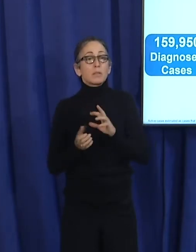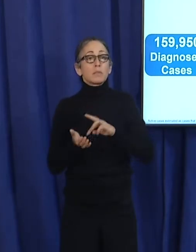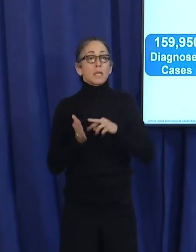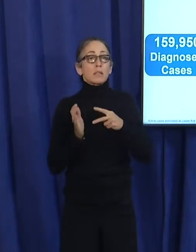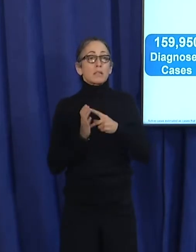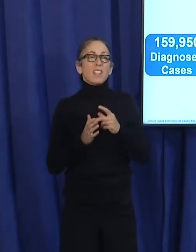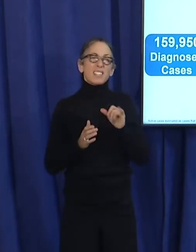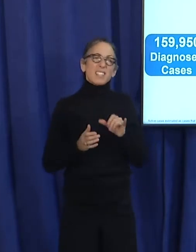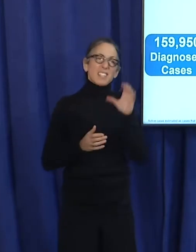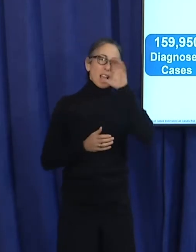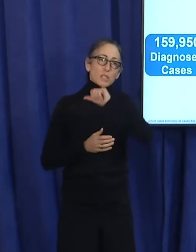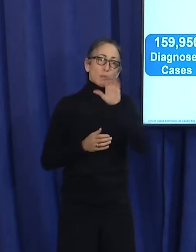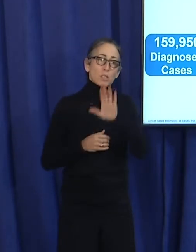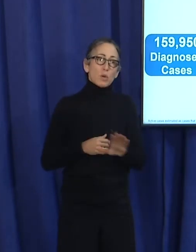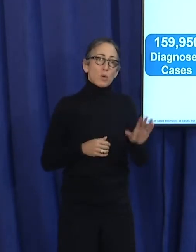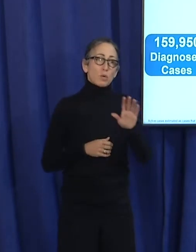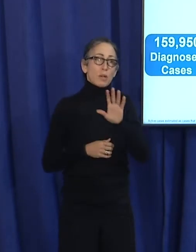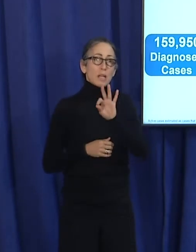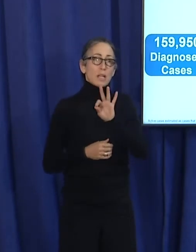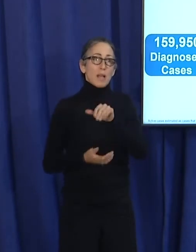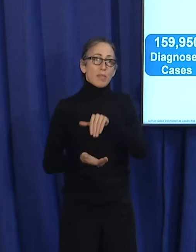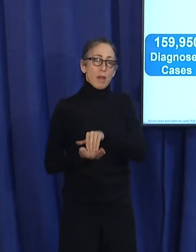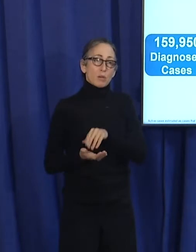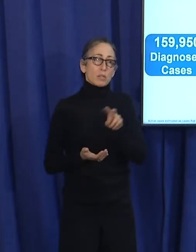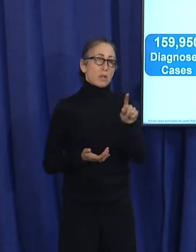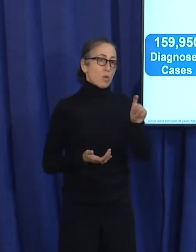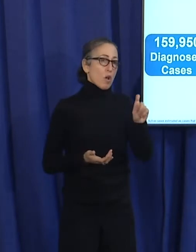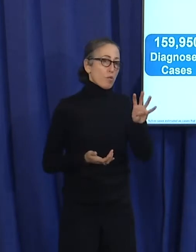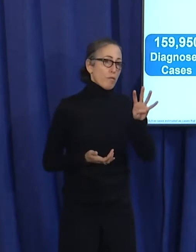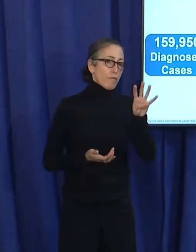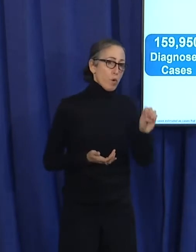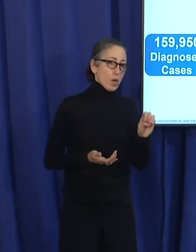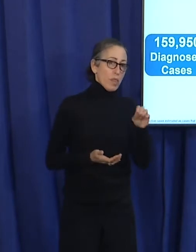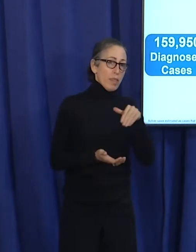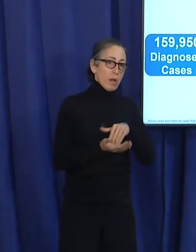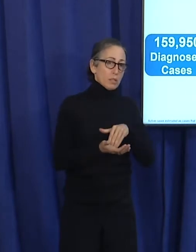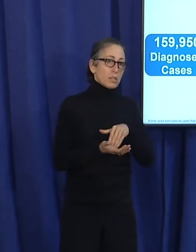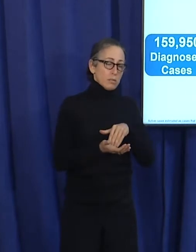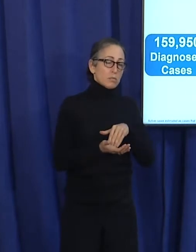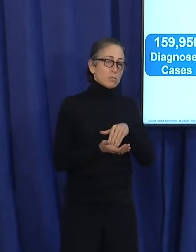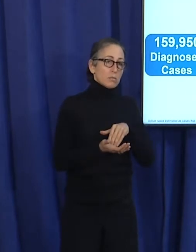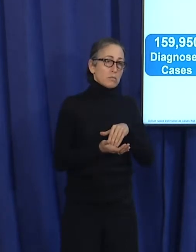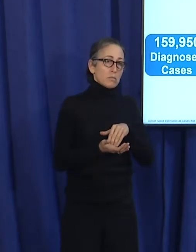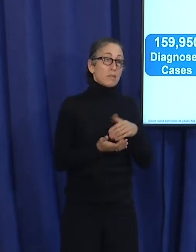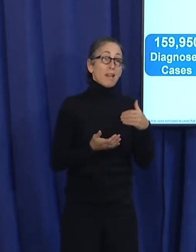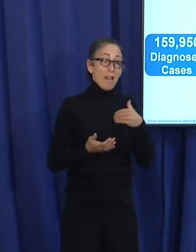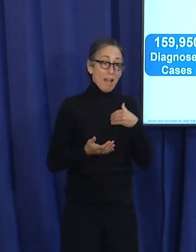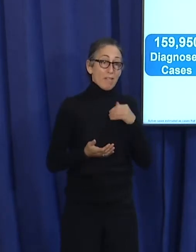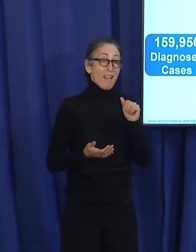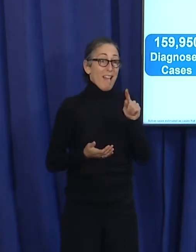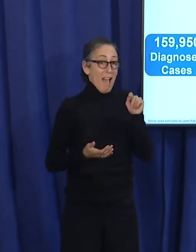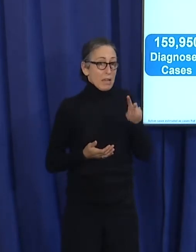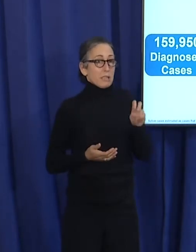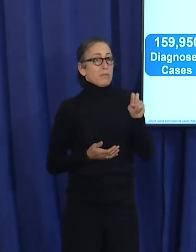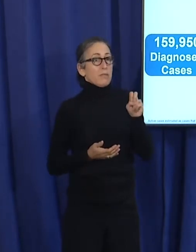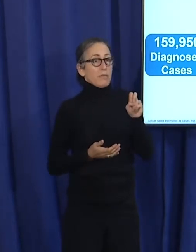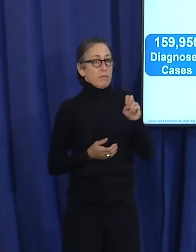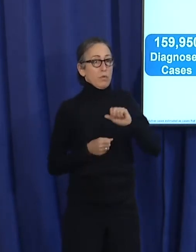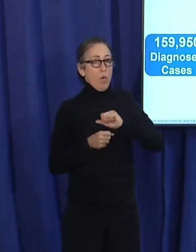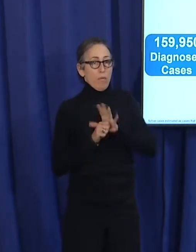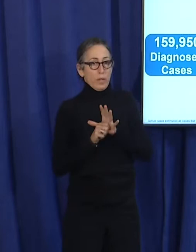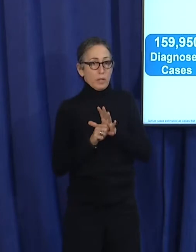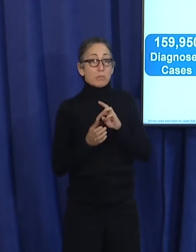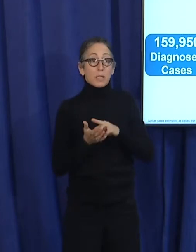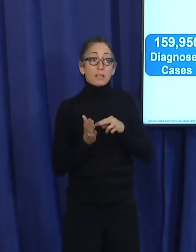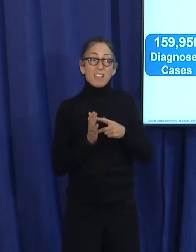estimate that there's between 99,000 and 140,000 Chicagoans with active infectious COVID right now. And that